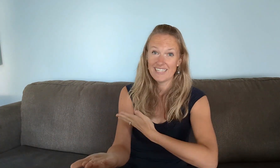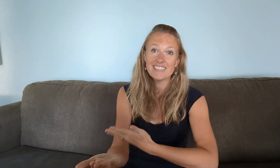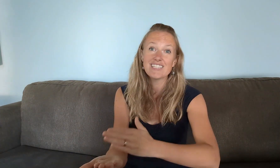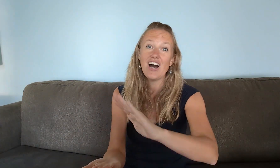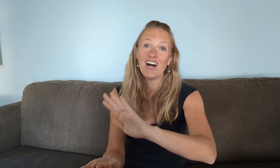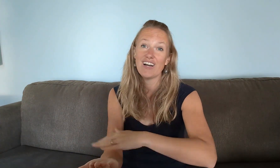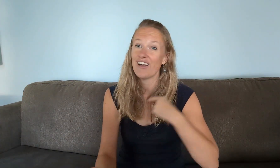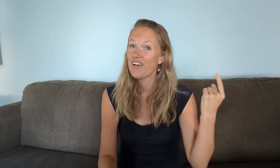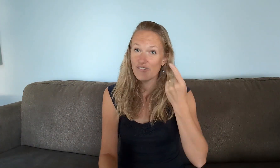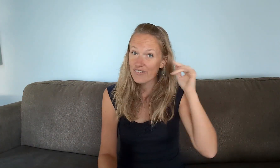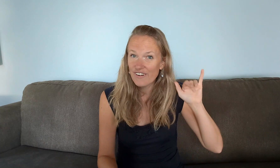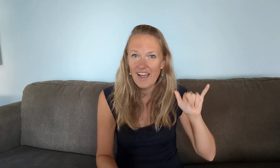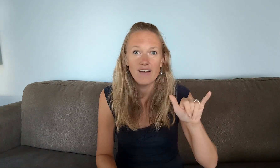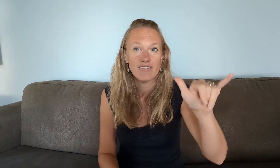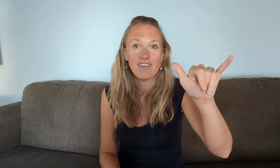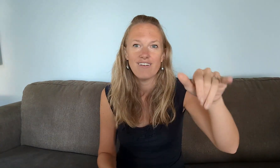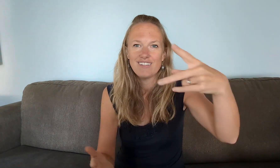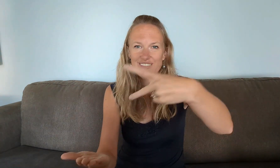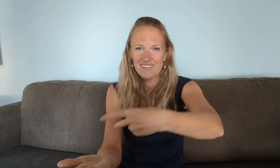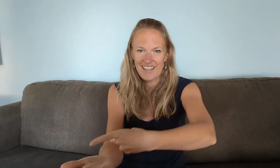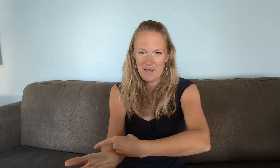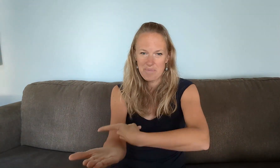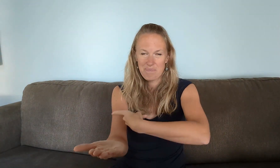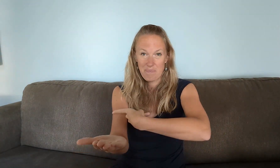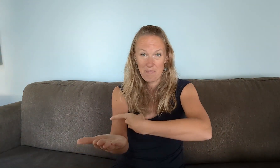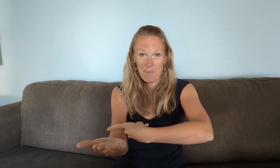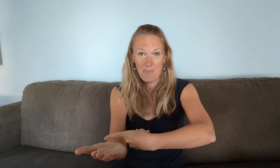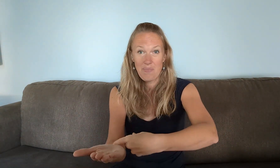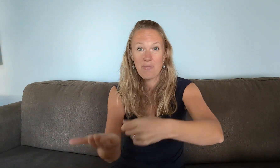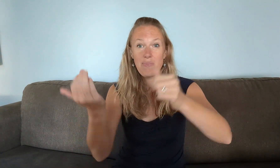a song forever to the Lamb.